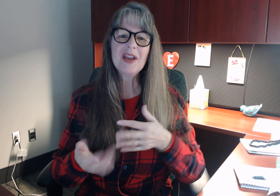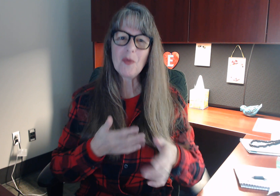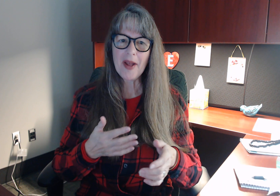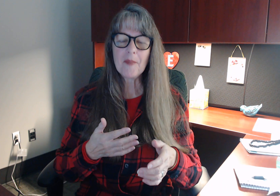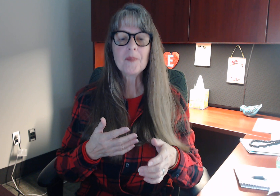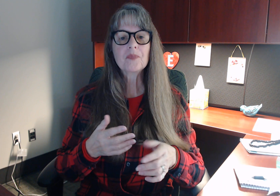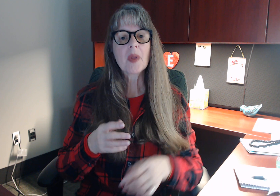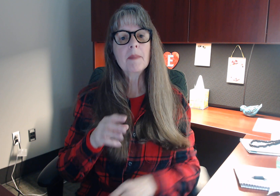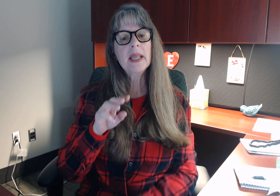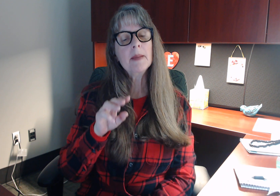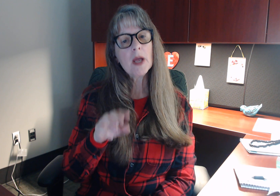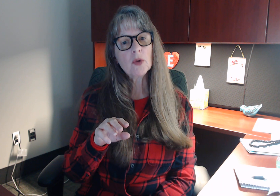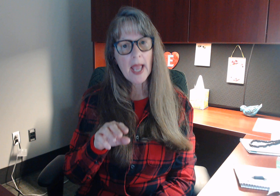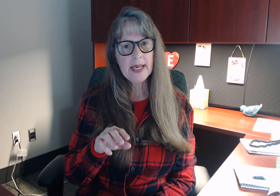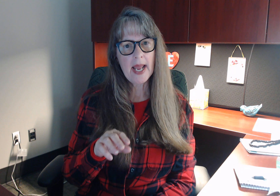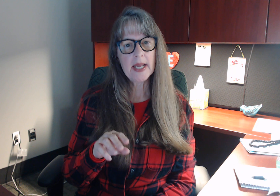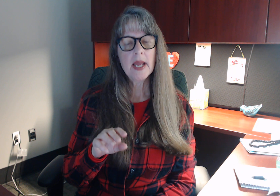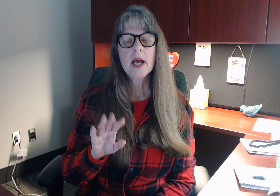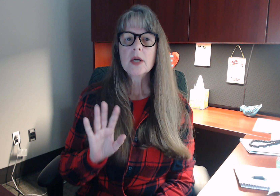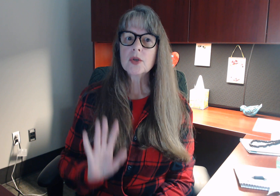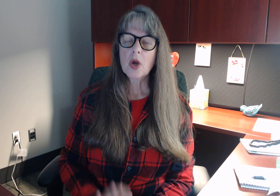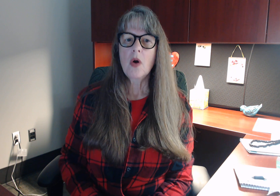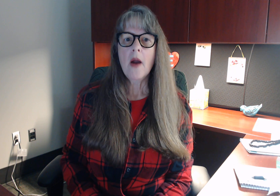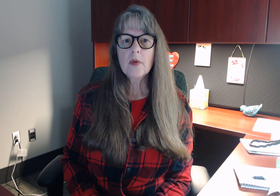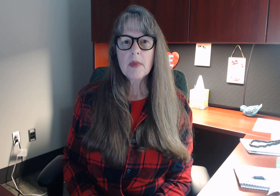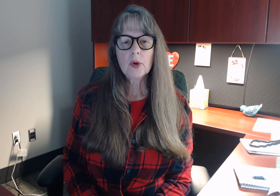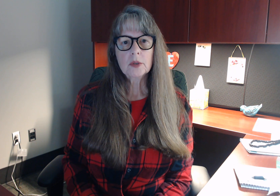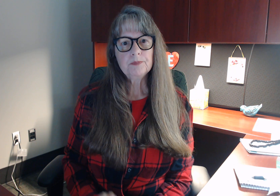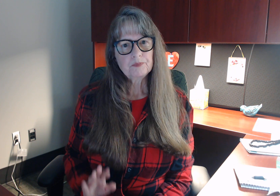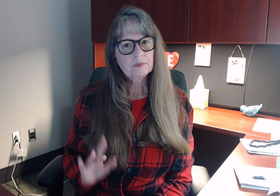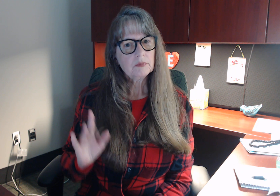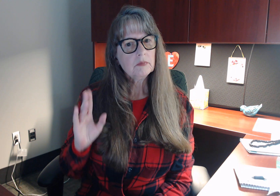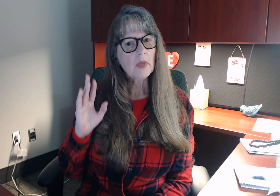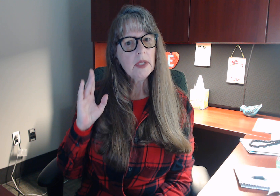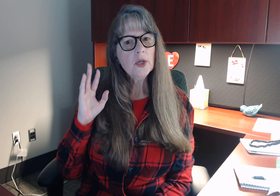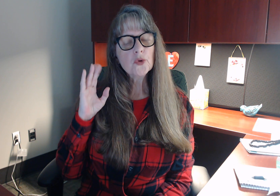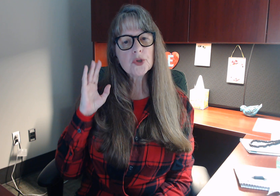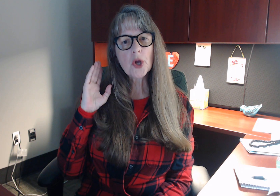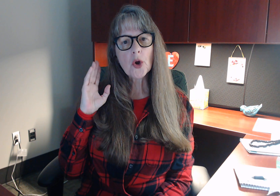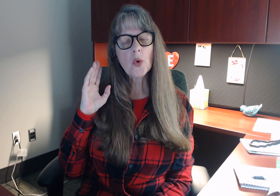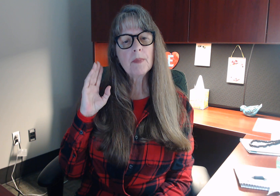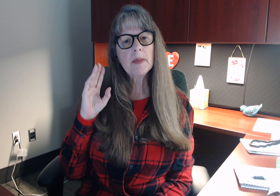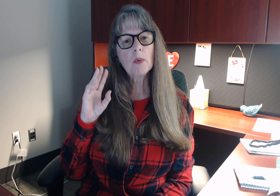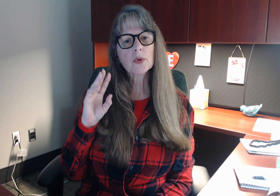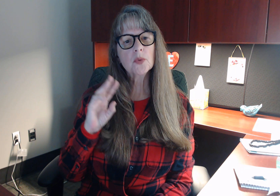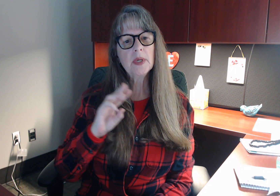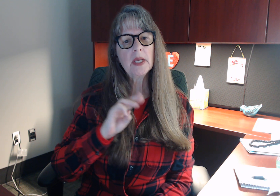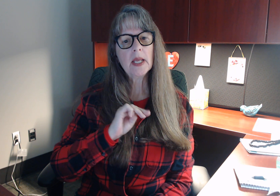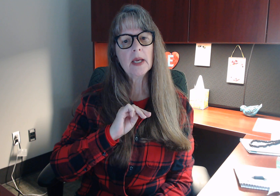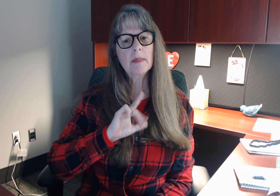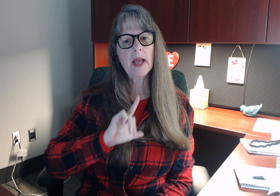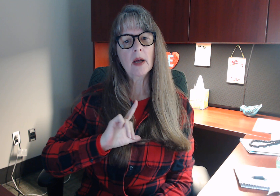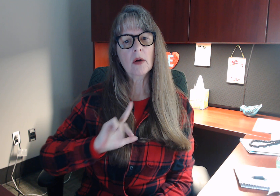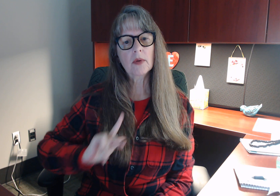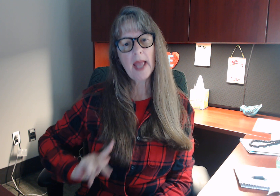anyway, but MLK Day. So I remember years ago people were doing